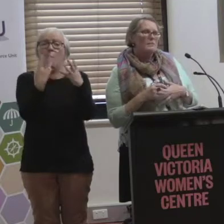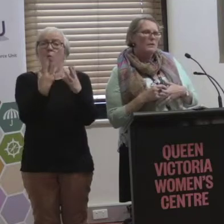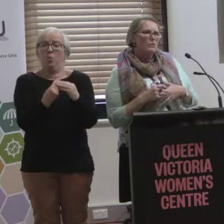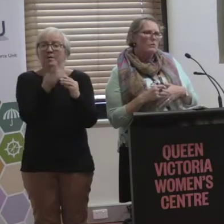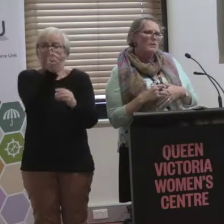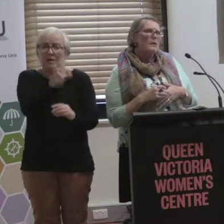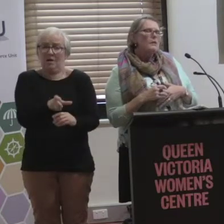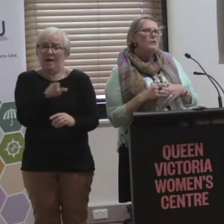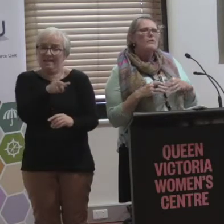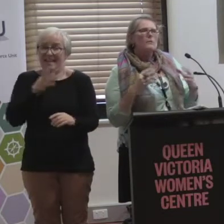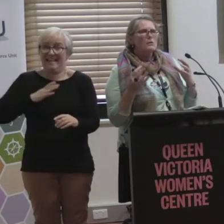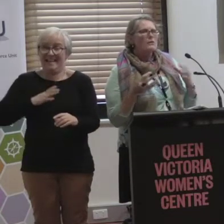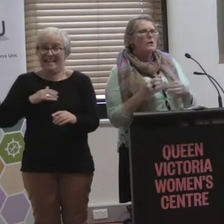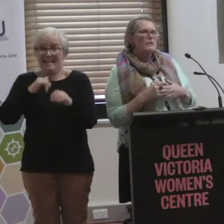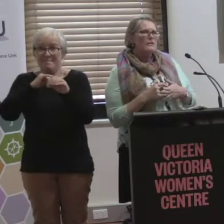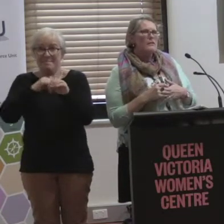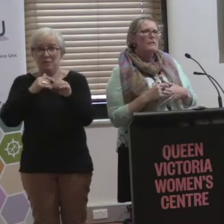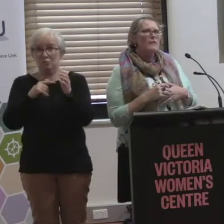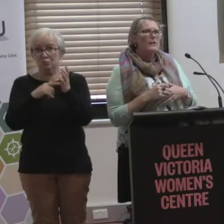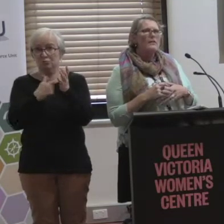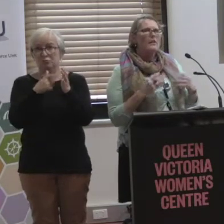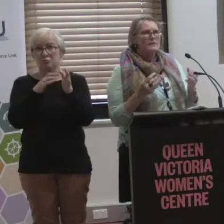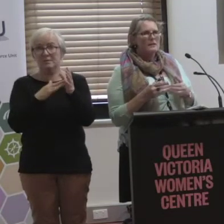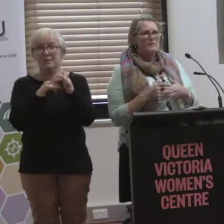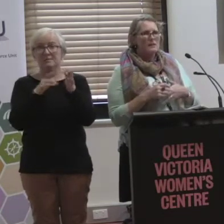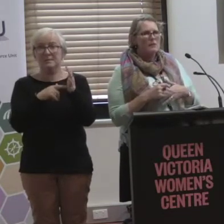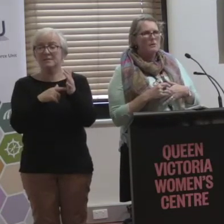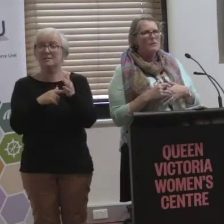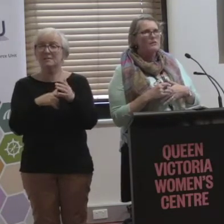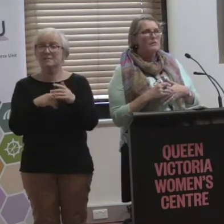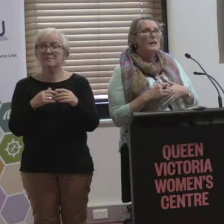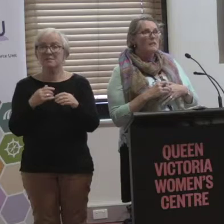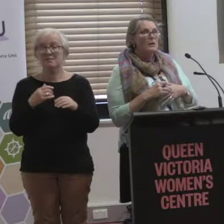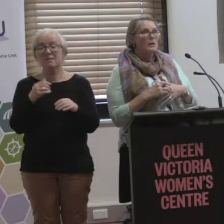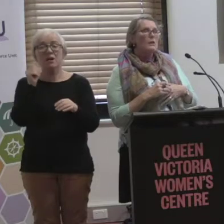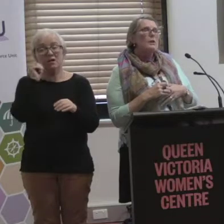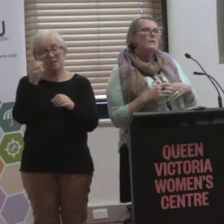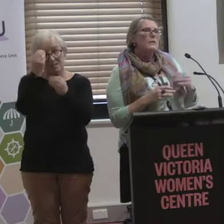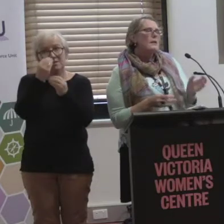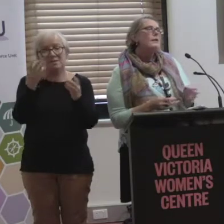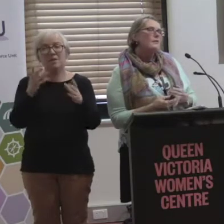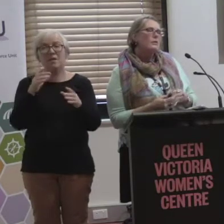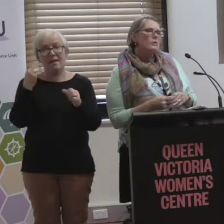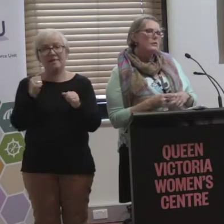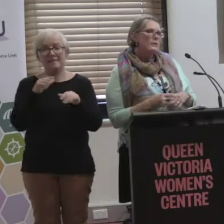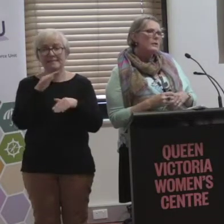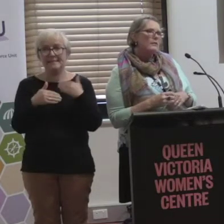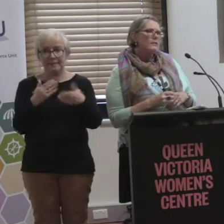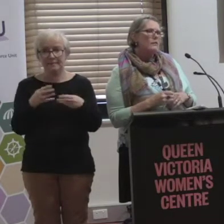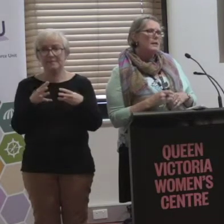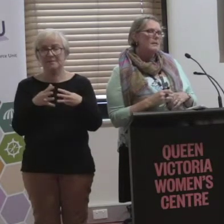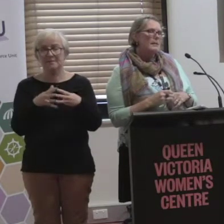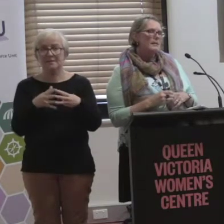needs medical treatment. So just familiarising yourself with the fact that there are steps that health practitioners can follow so that an individual who does